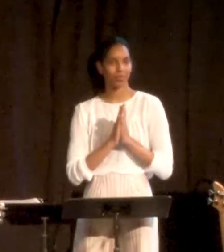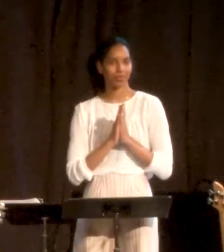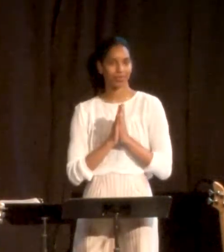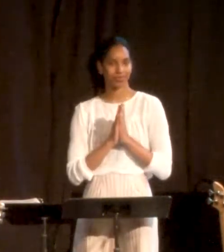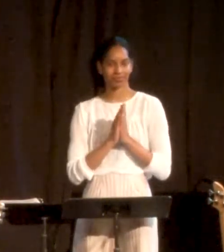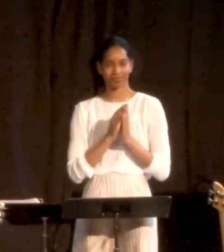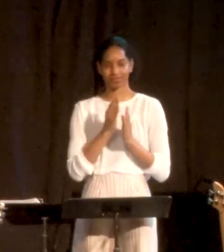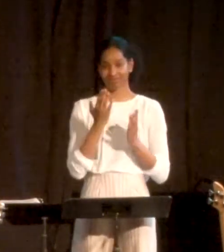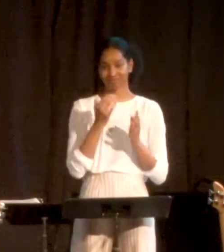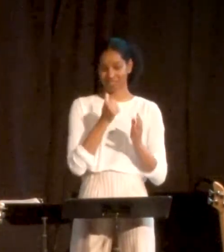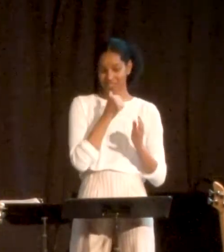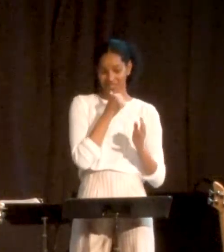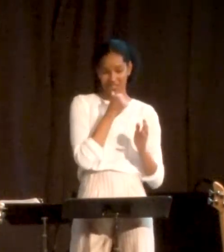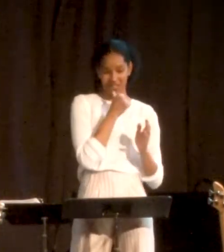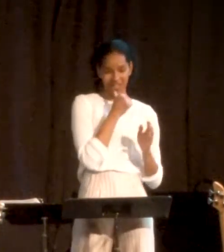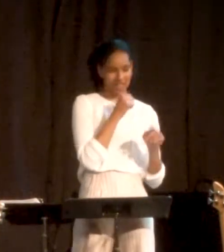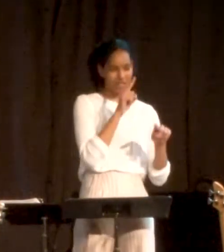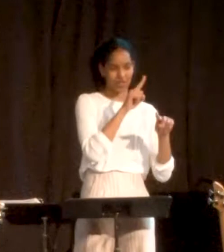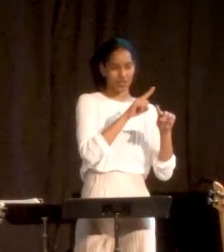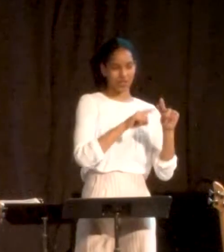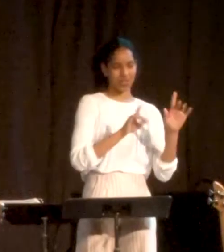It's an undisturbed fellowship.